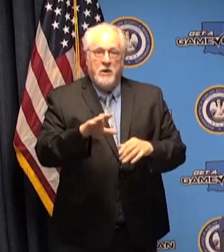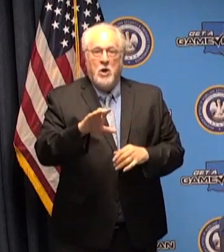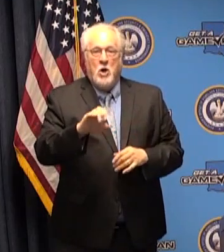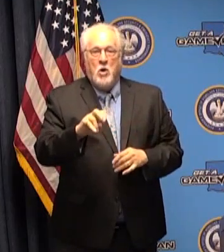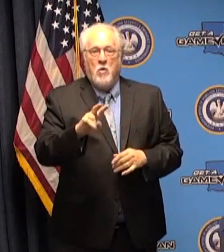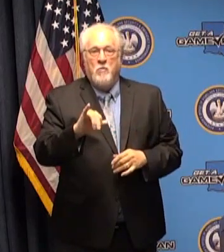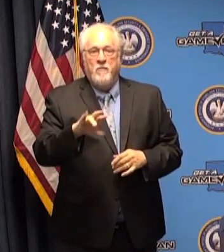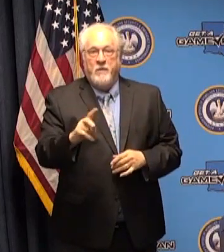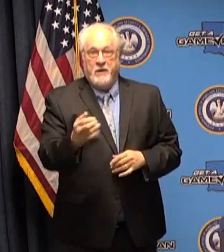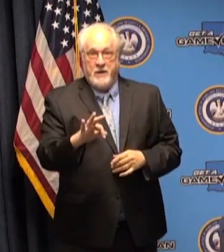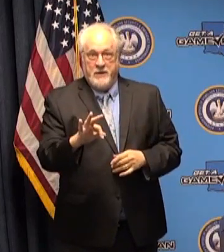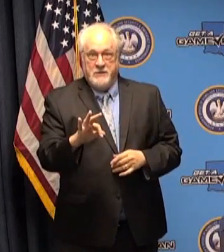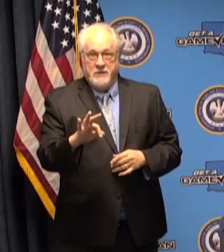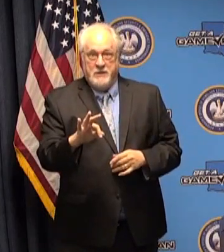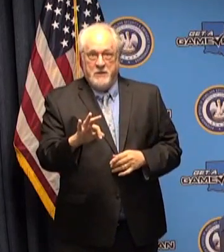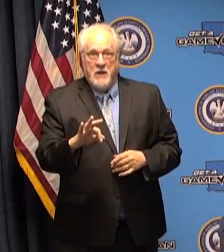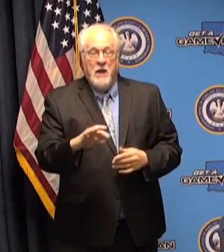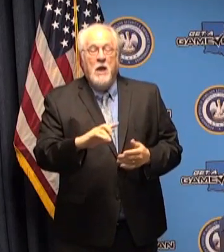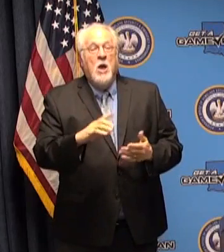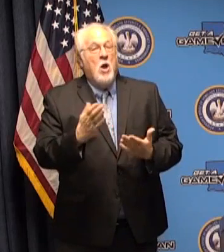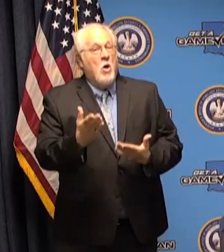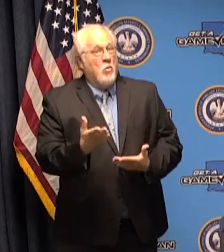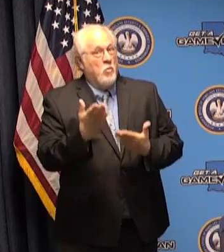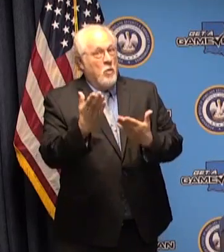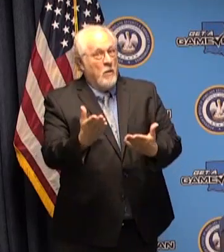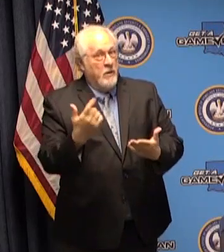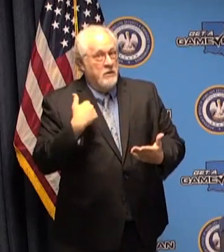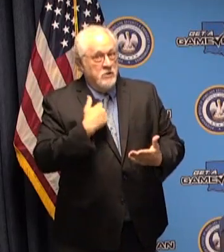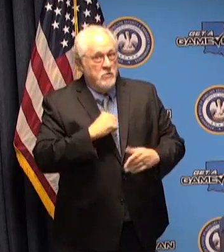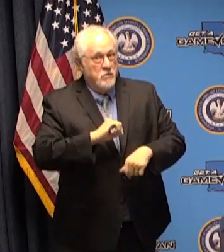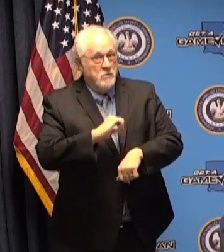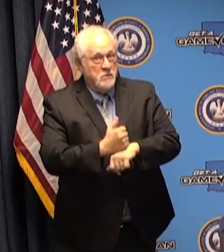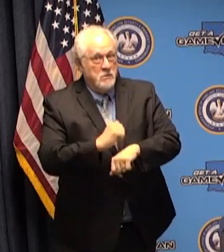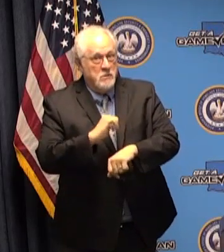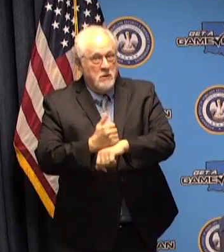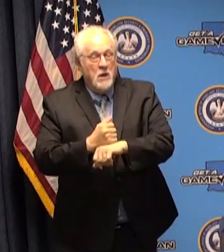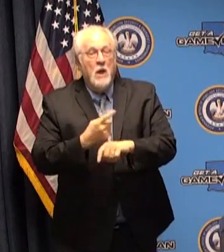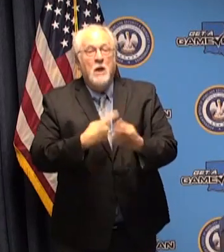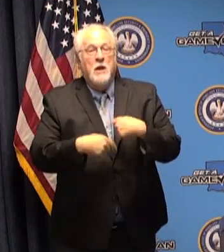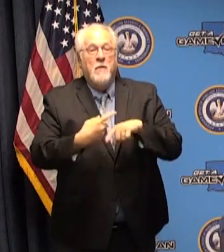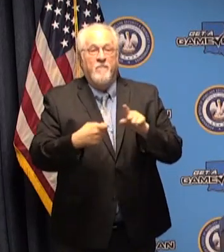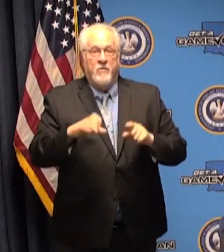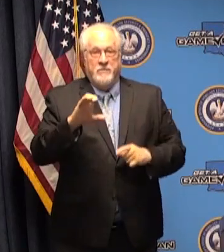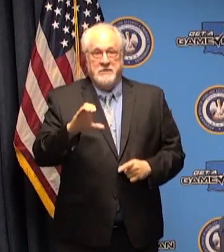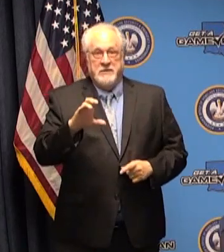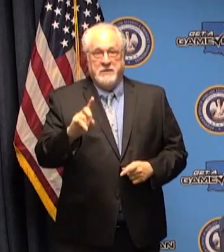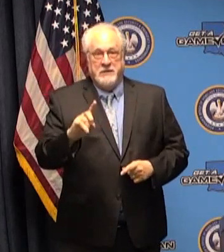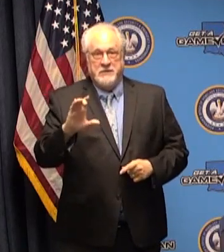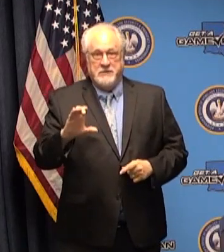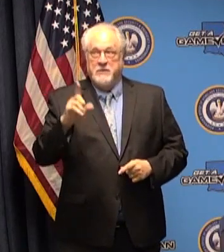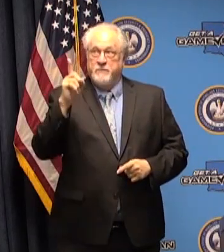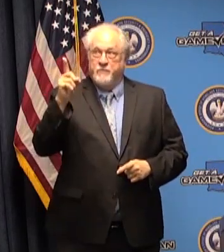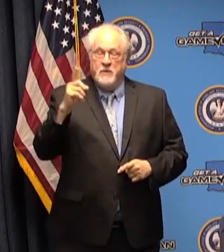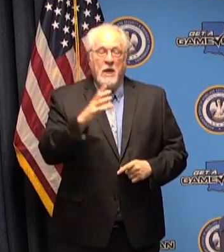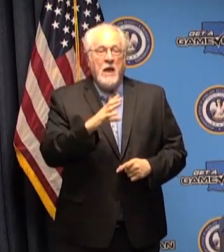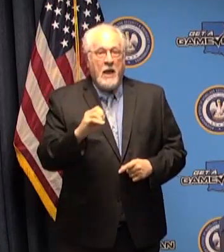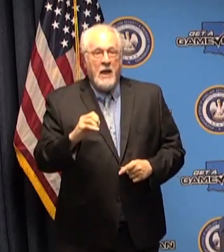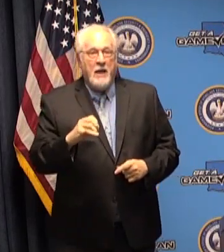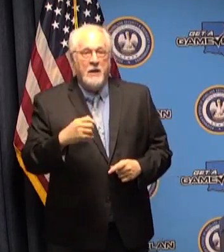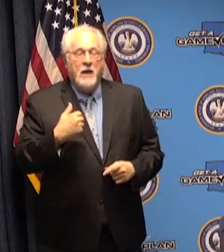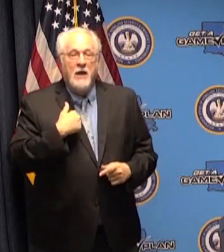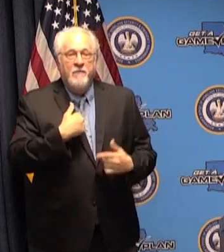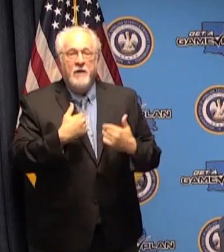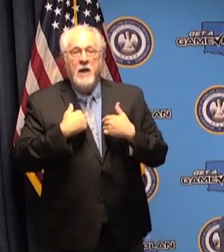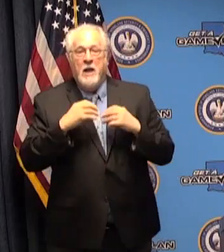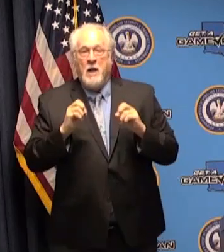remind everybody that these recommendations that we are implementing all come from the CDC. And in fact, I've